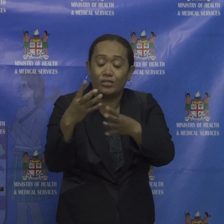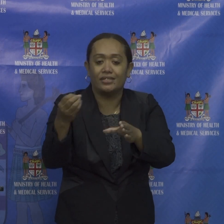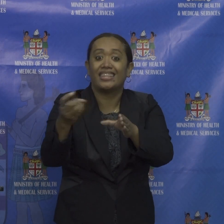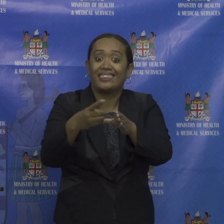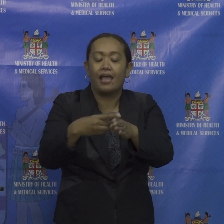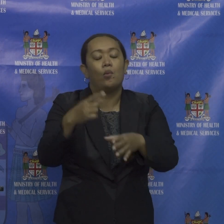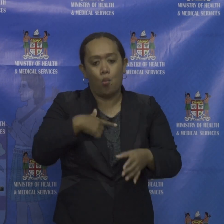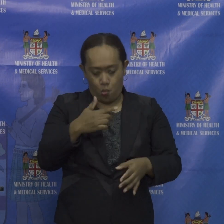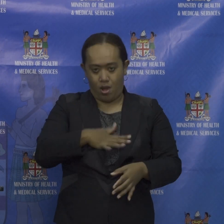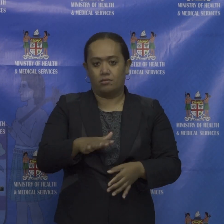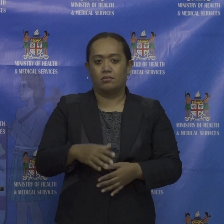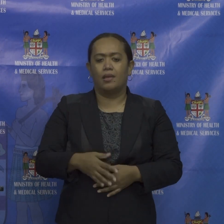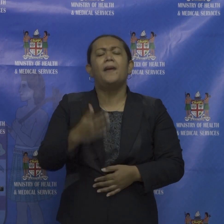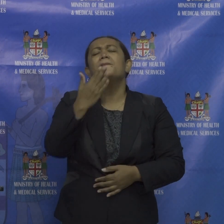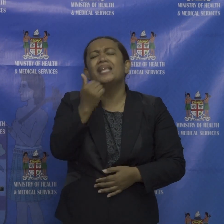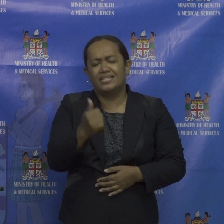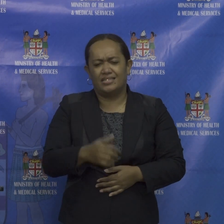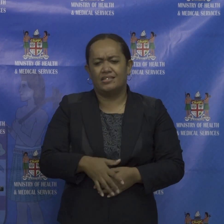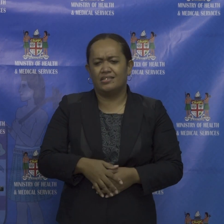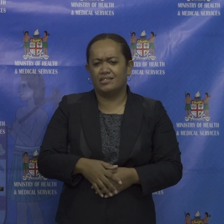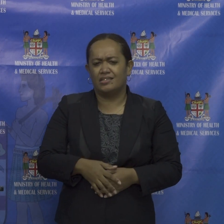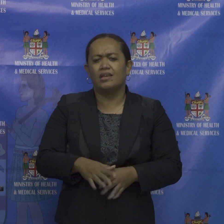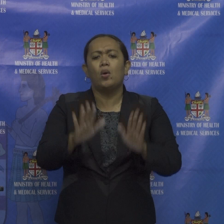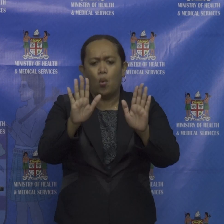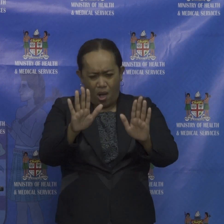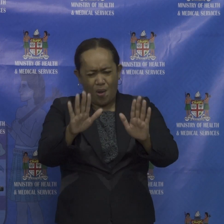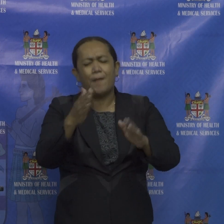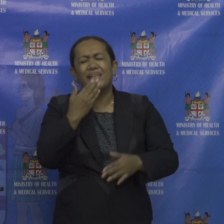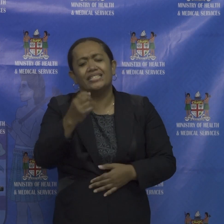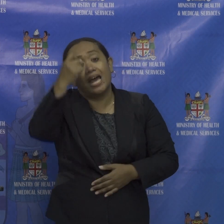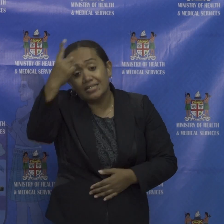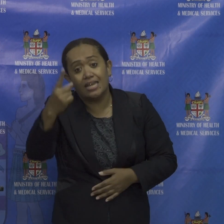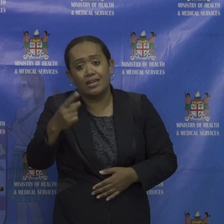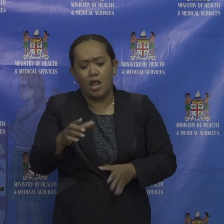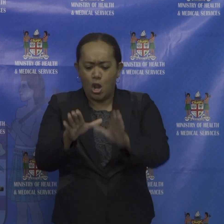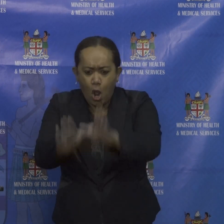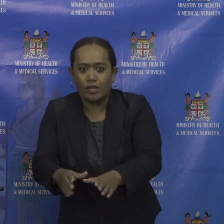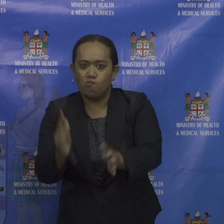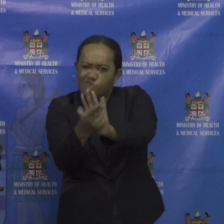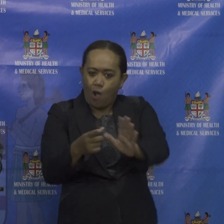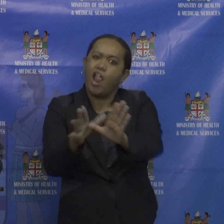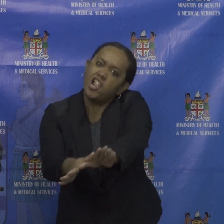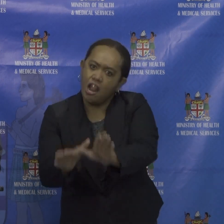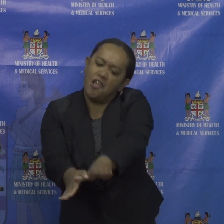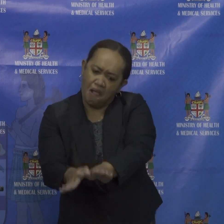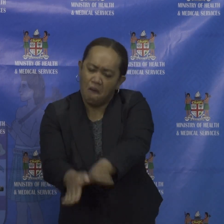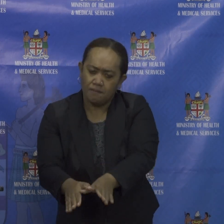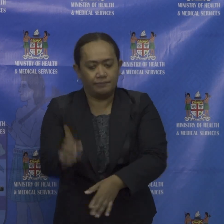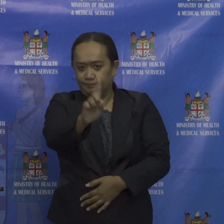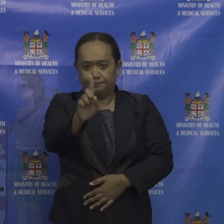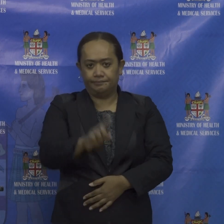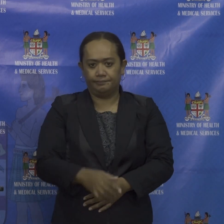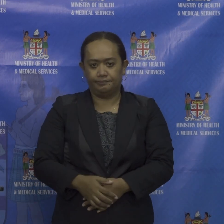lock down. So what I'm getting at is, please, the public need to understand the lockdown is not something you just throw in and then you think about what to